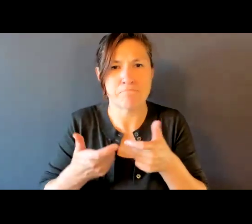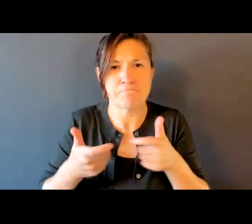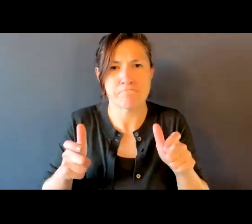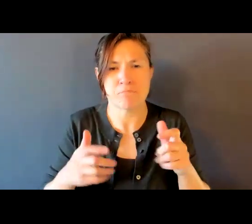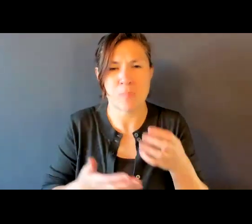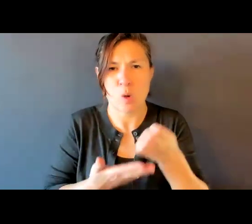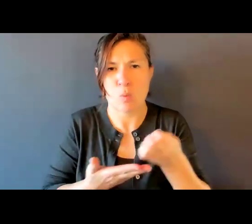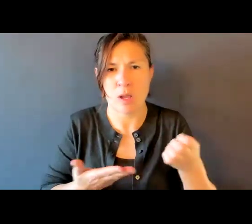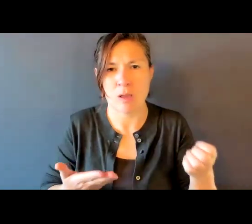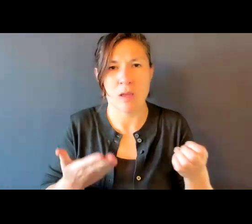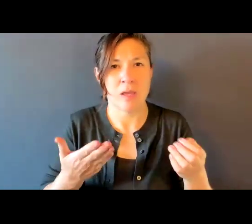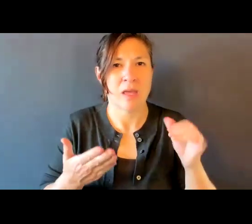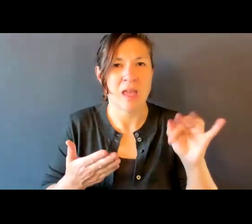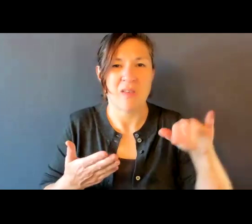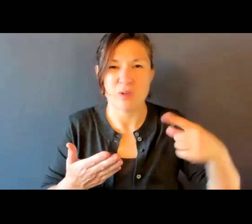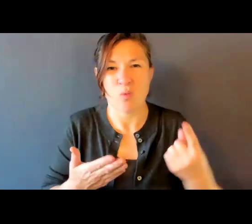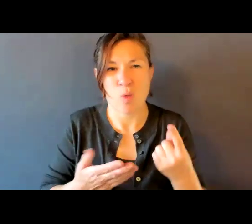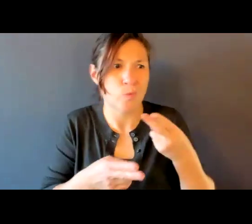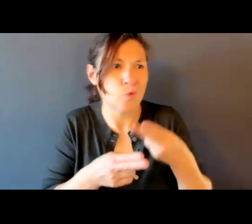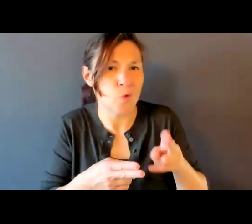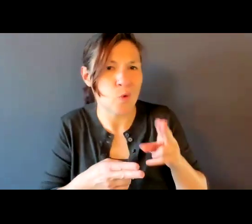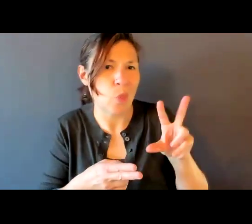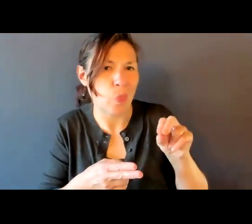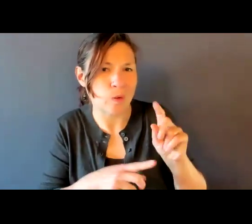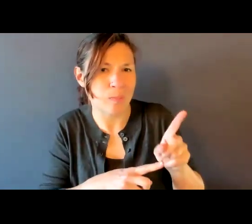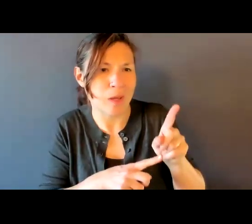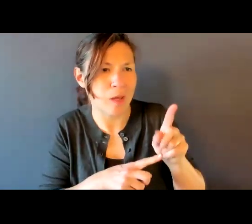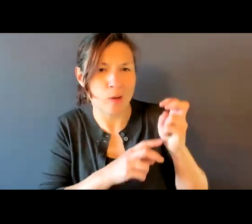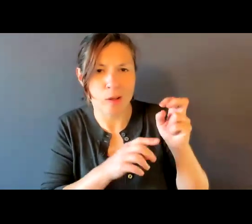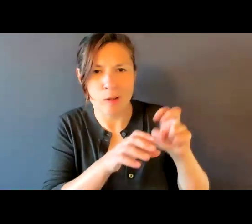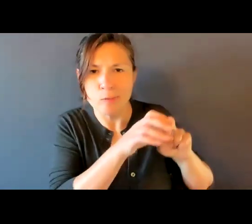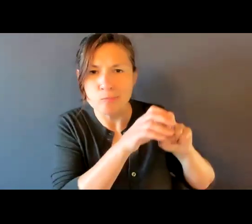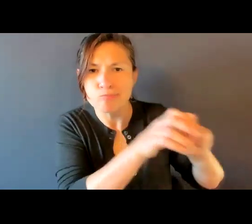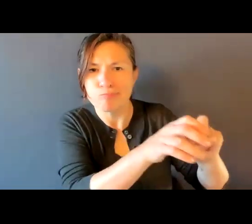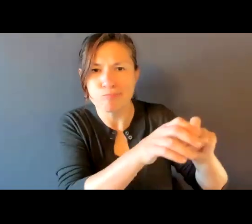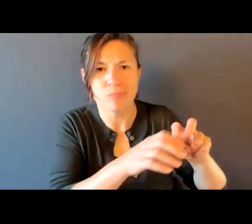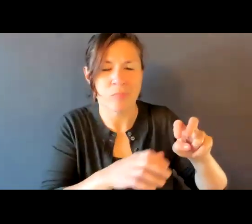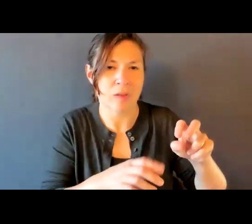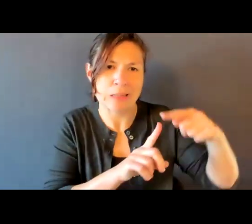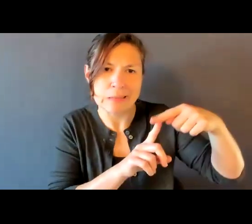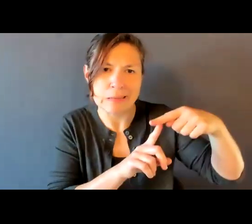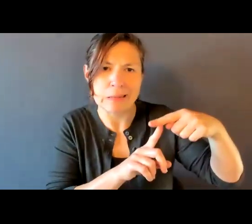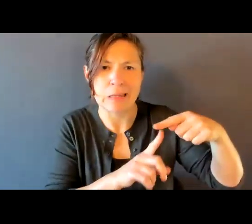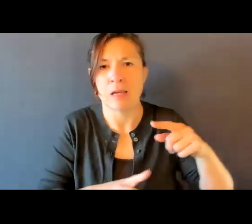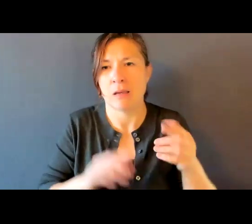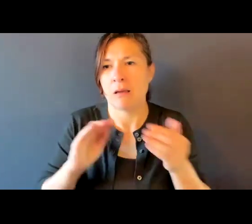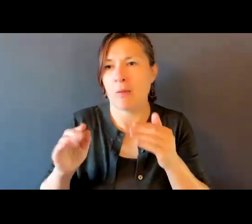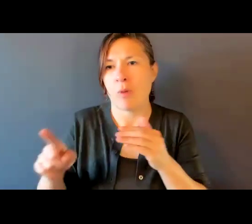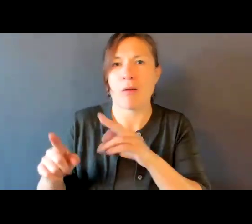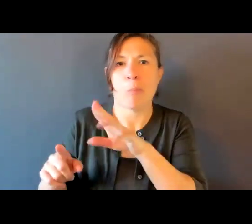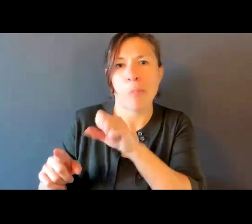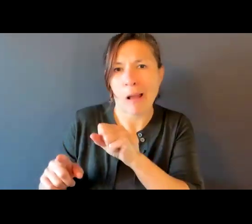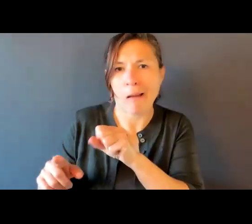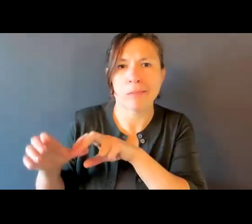just 30-minute trip on the MBTA. Maybe it's the same amount of time as it would be on a yellow bus. Give them that certainty up front